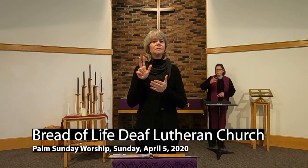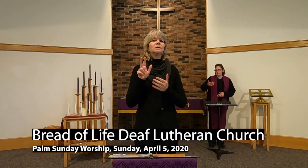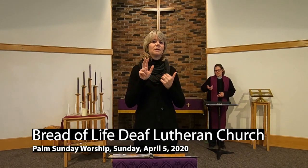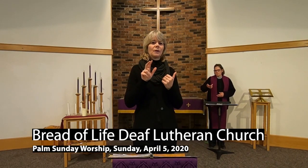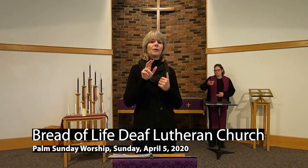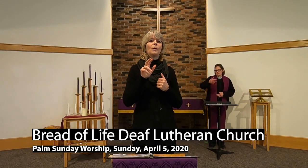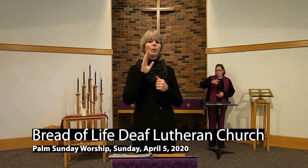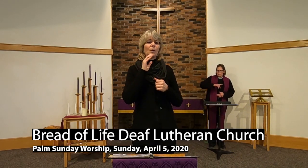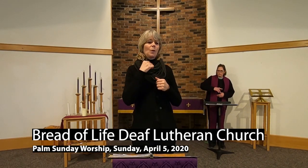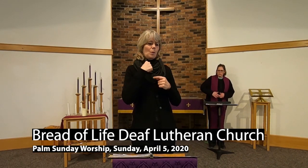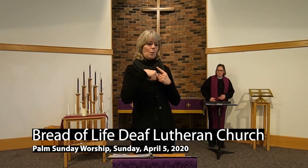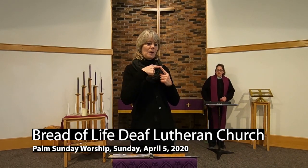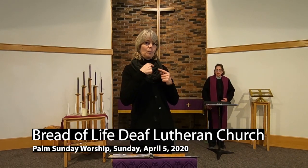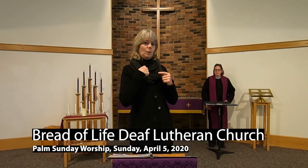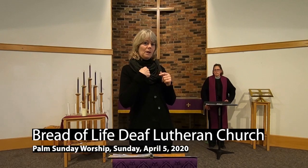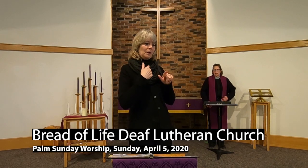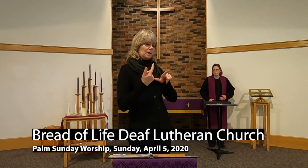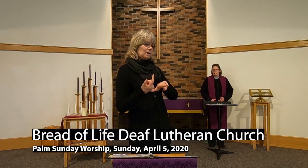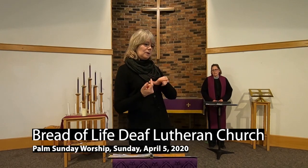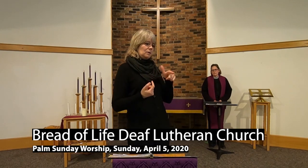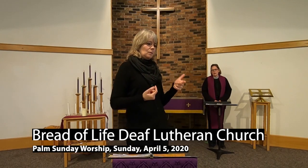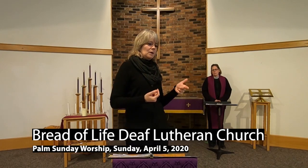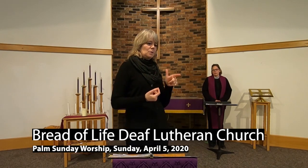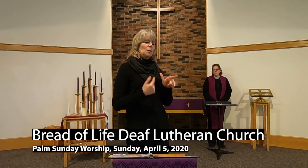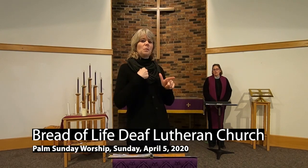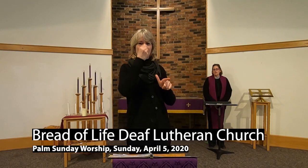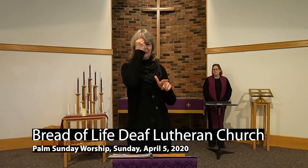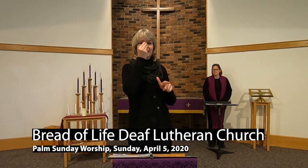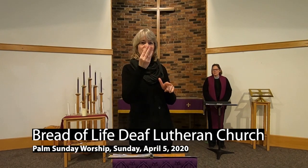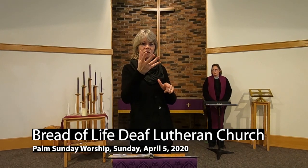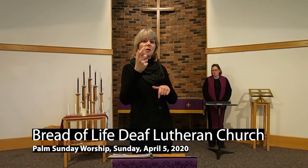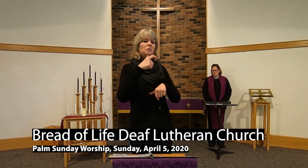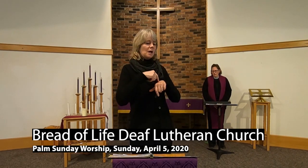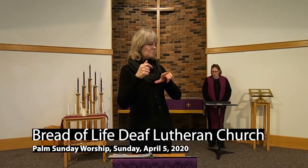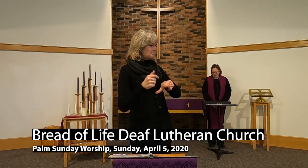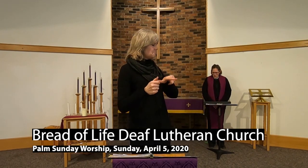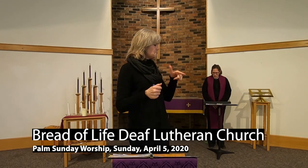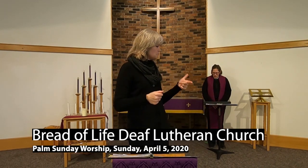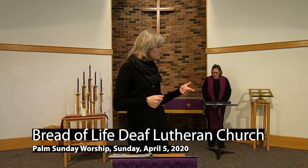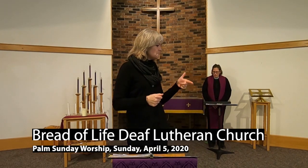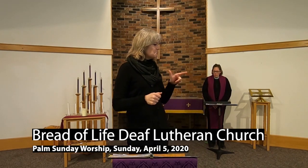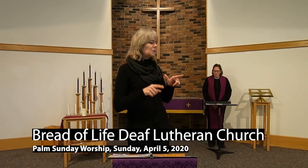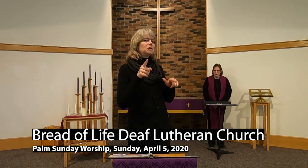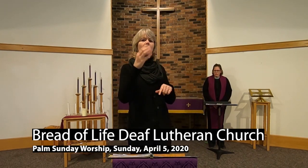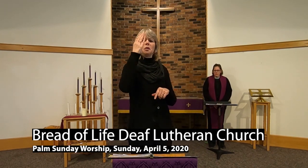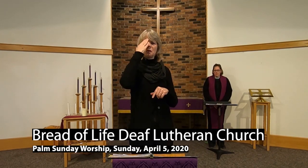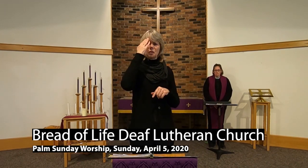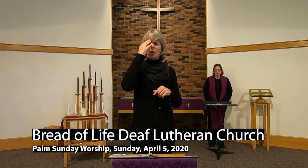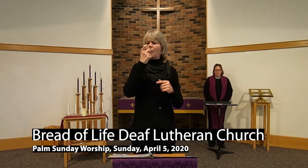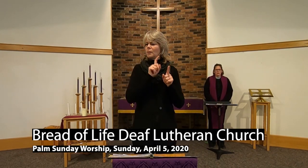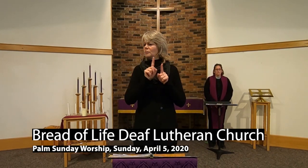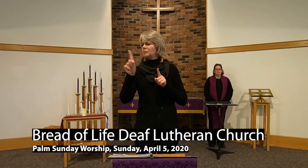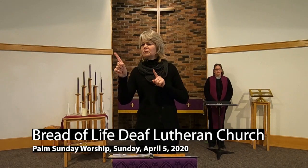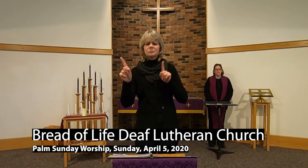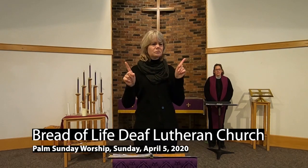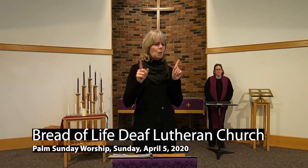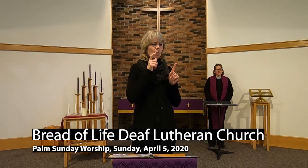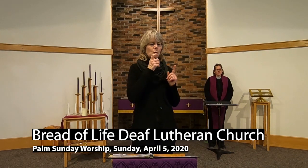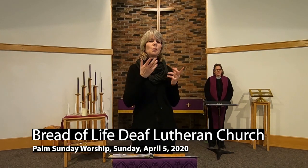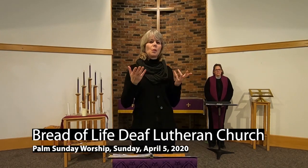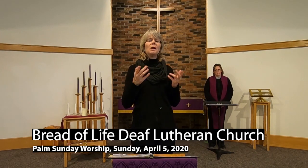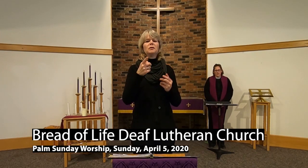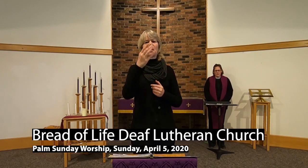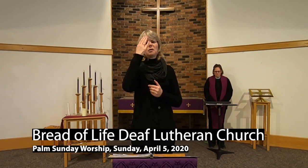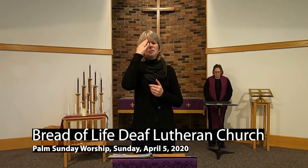I trade places, we'll try to be sure to indicate that that's happening, just so you know where we're going to be moving